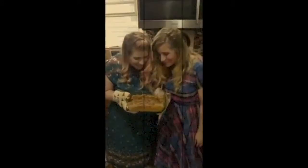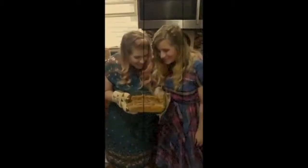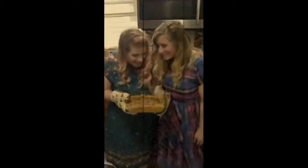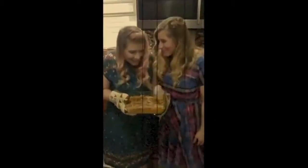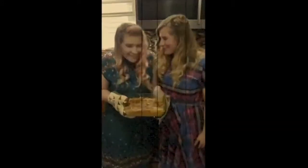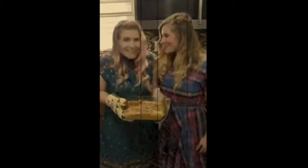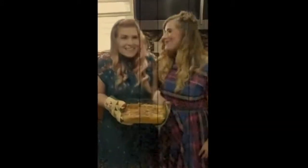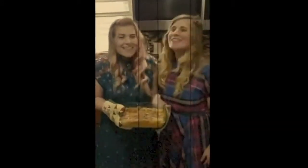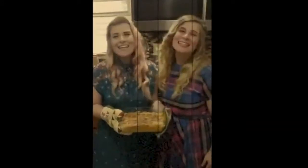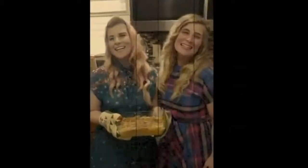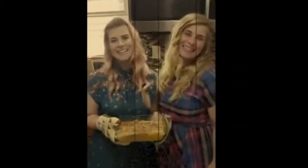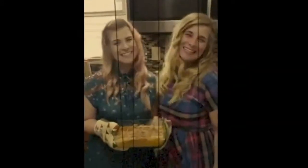and Tealana Thursday